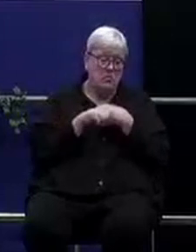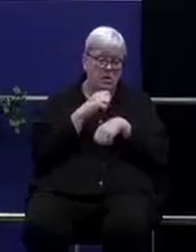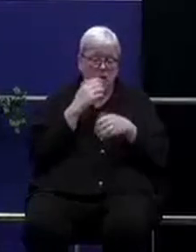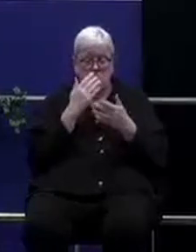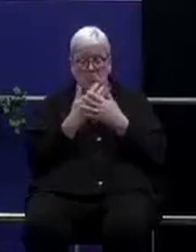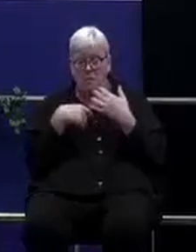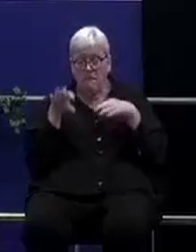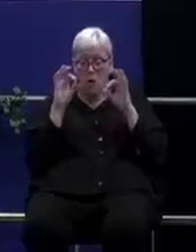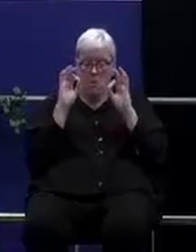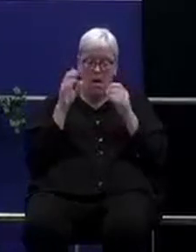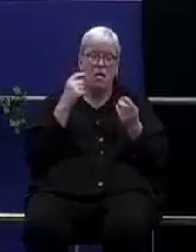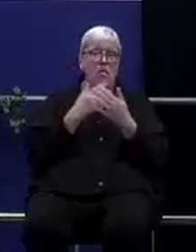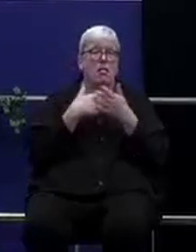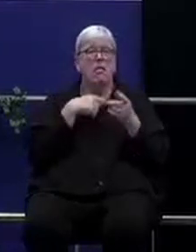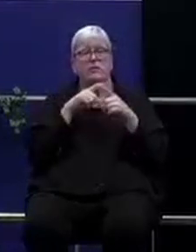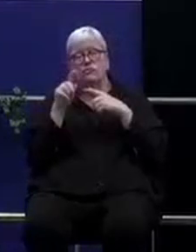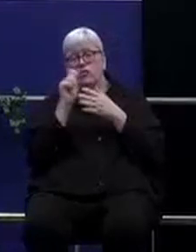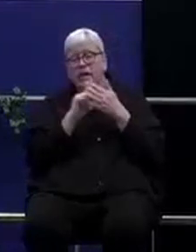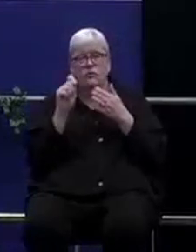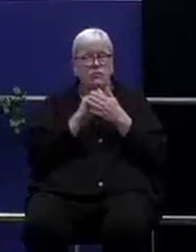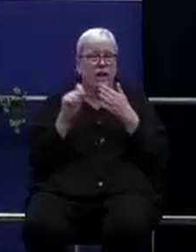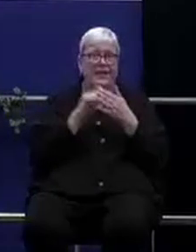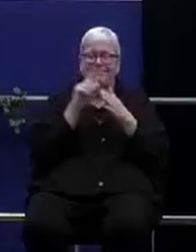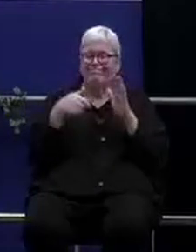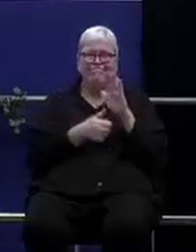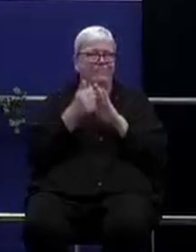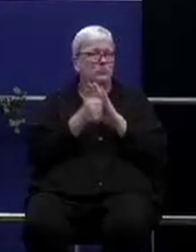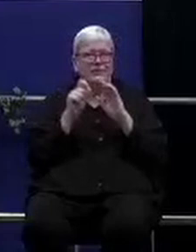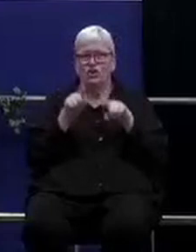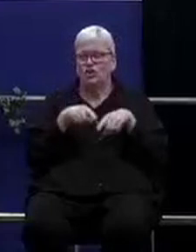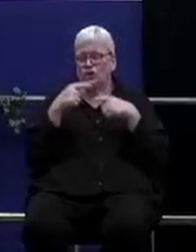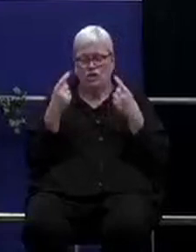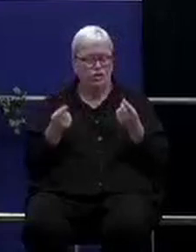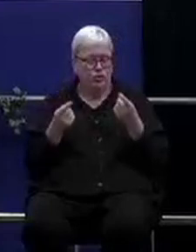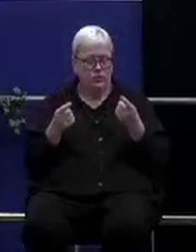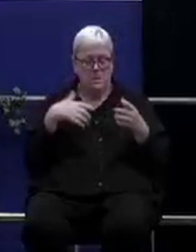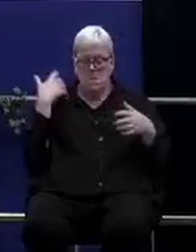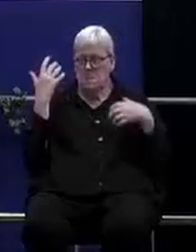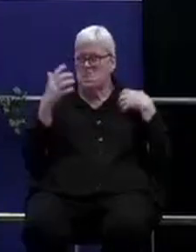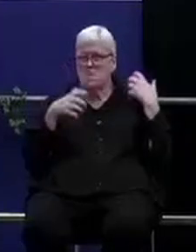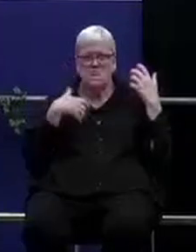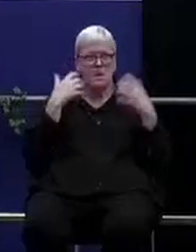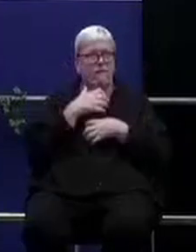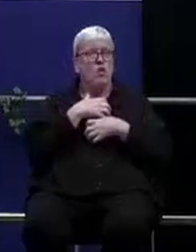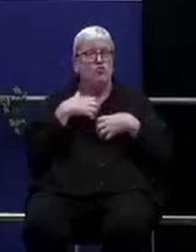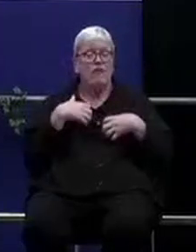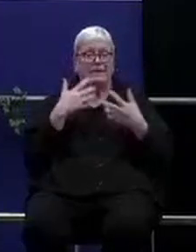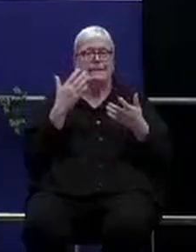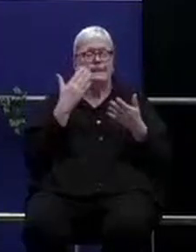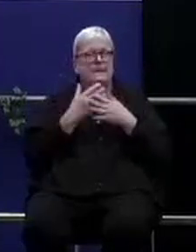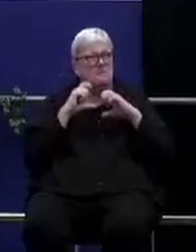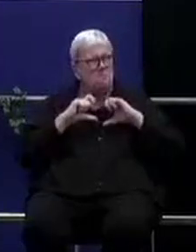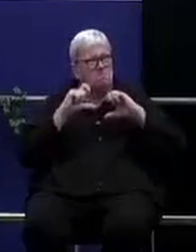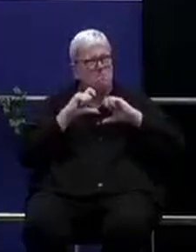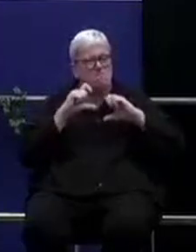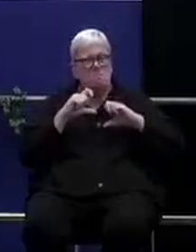and write a novel. And I did try and write a novel, and I couldn't get it published. And in my anger, I started writing The Pharmacist. I was like, fine, I'm going to